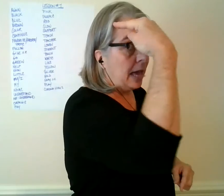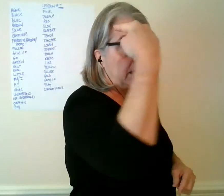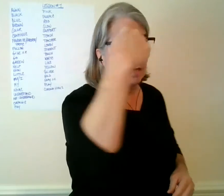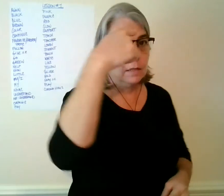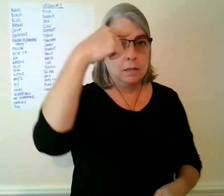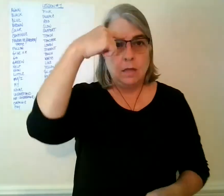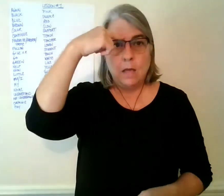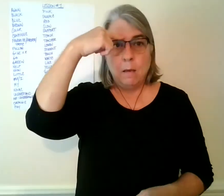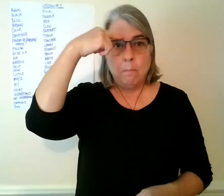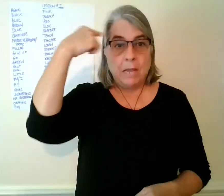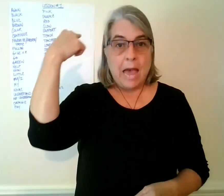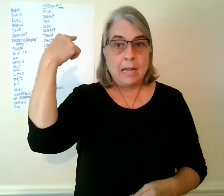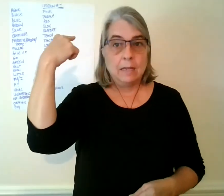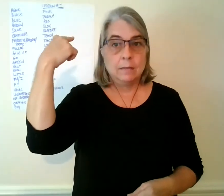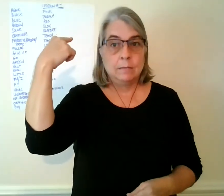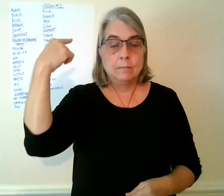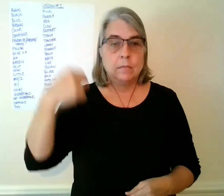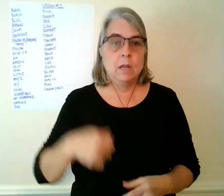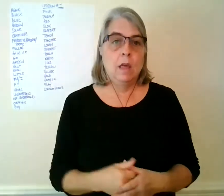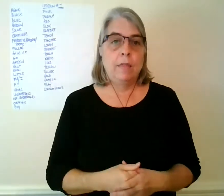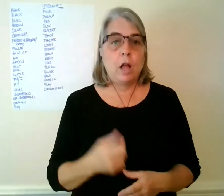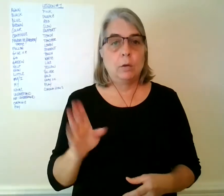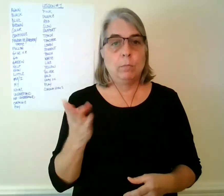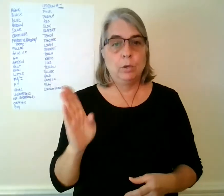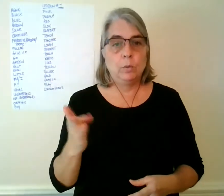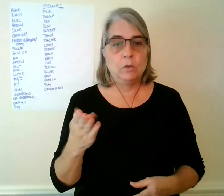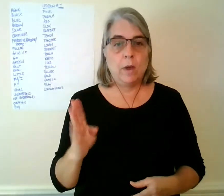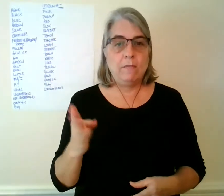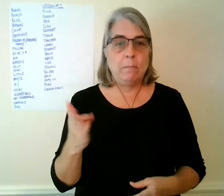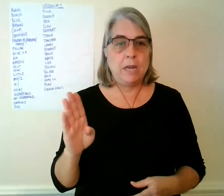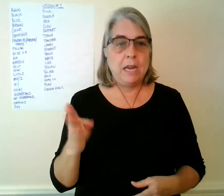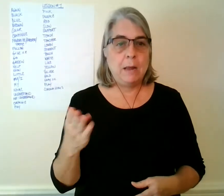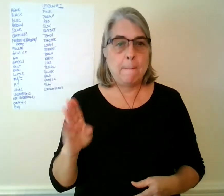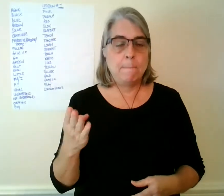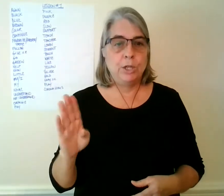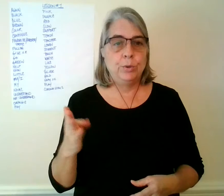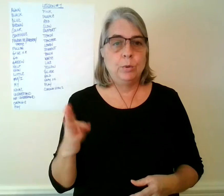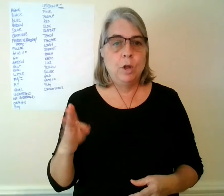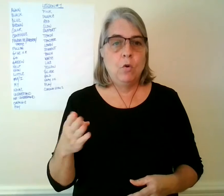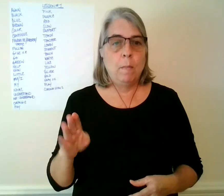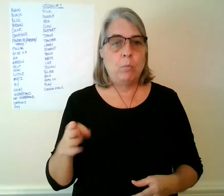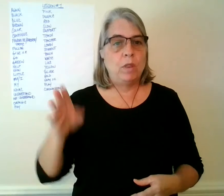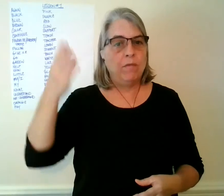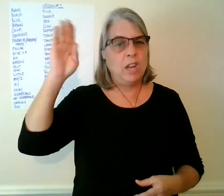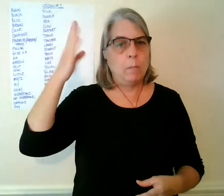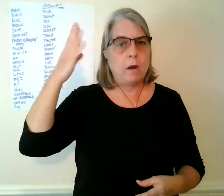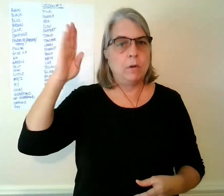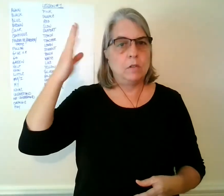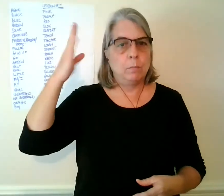black. Black. The color blue is a waving bee. Blue. Remember in the video, Byron does